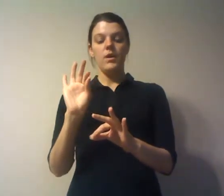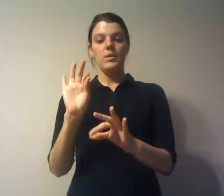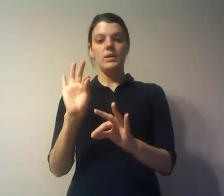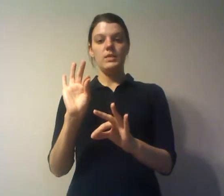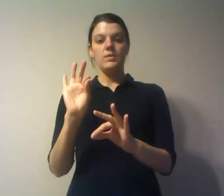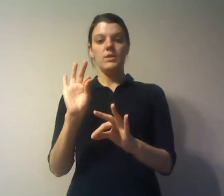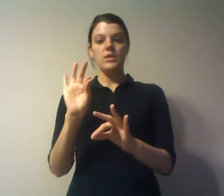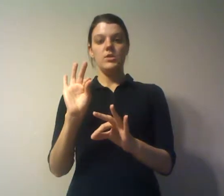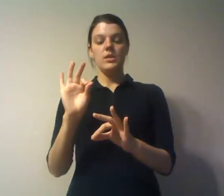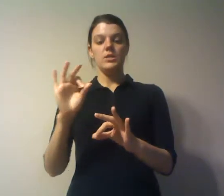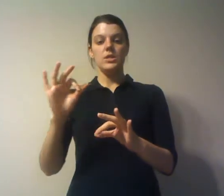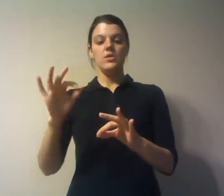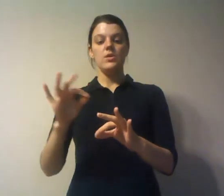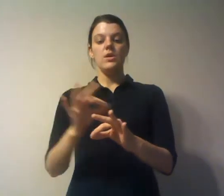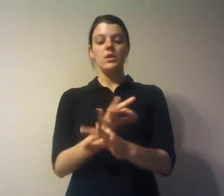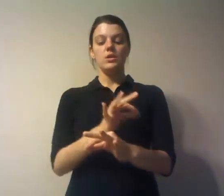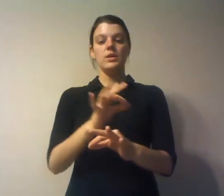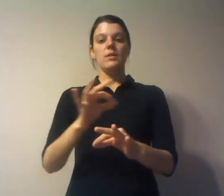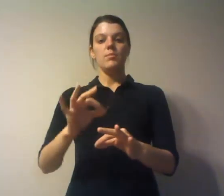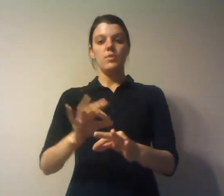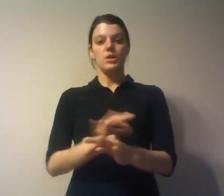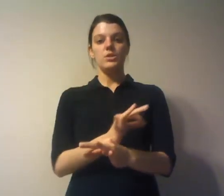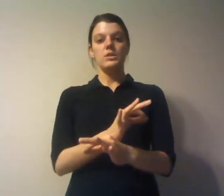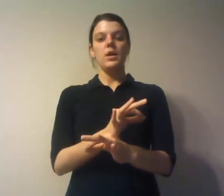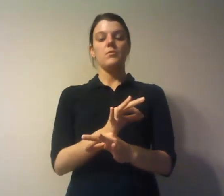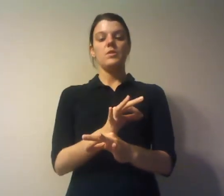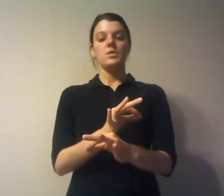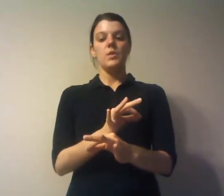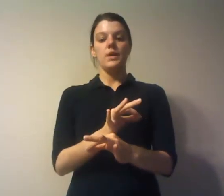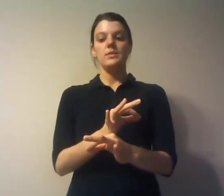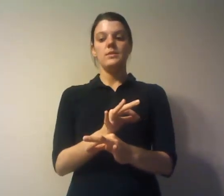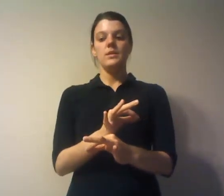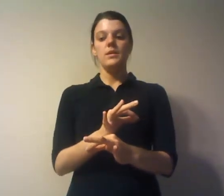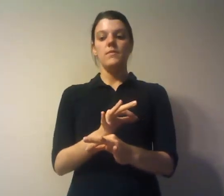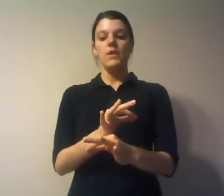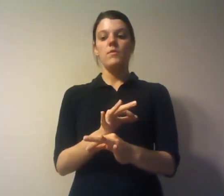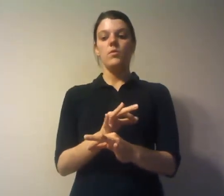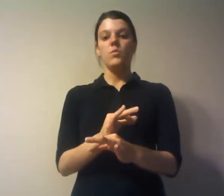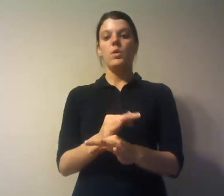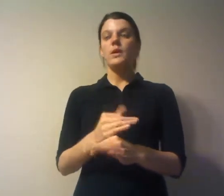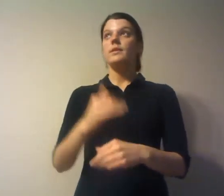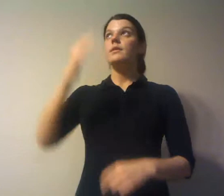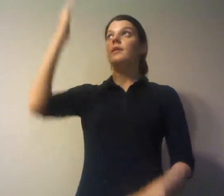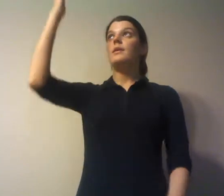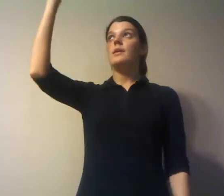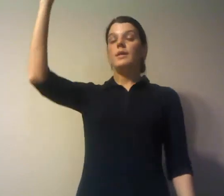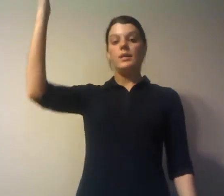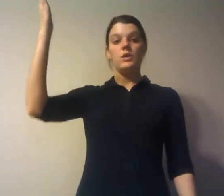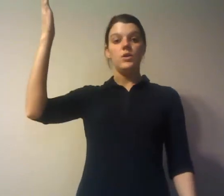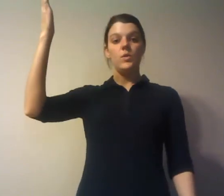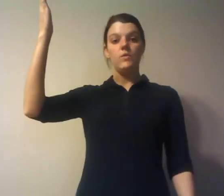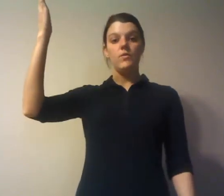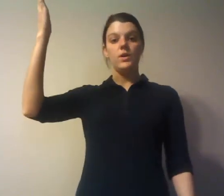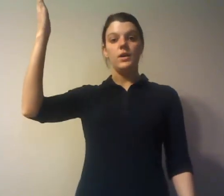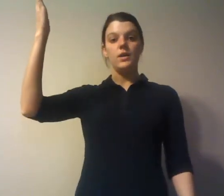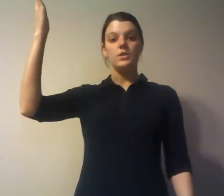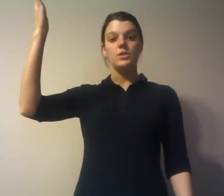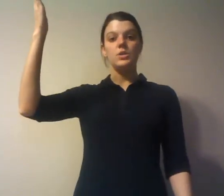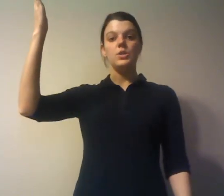thumb and index finger touching each other. Just kind of brush the top of it twice. Faithful one, and then you go up for God. To